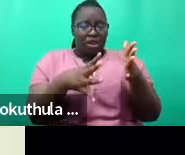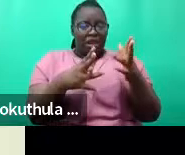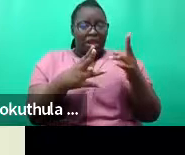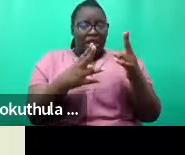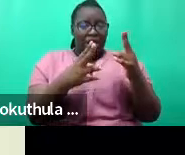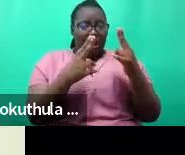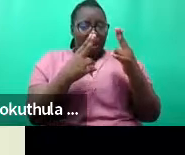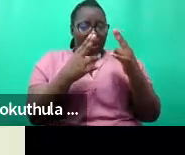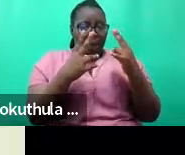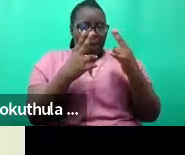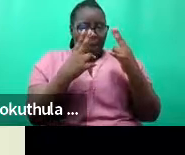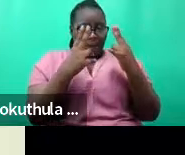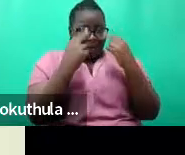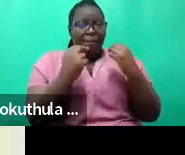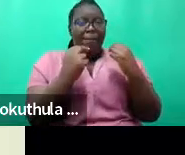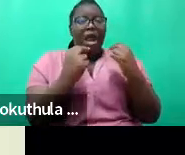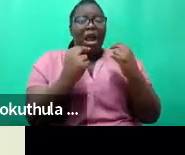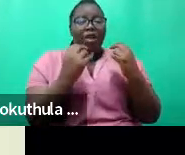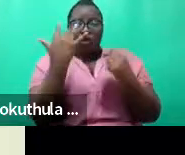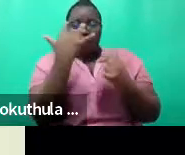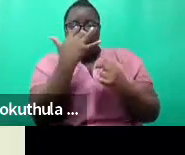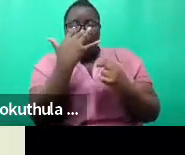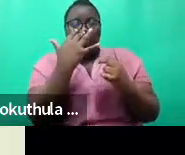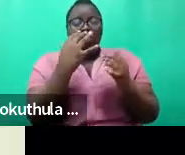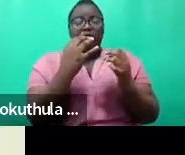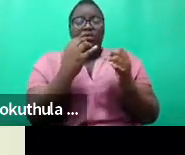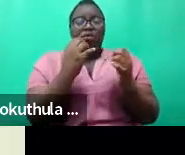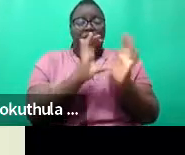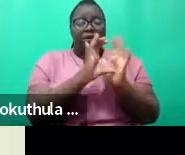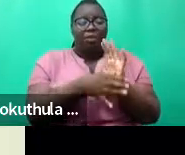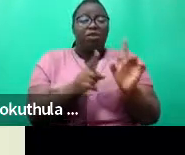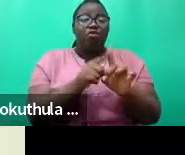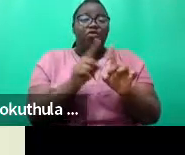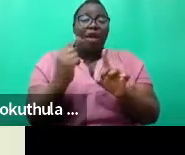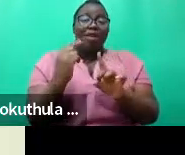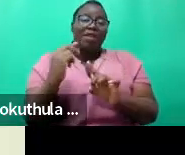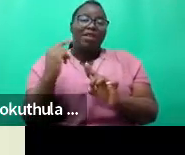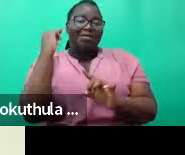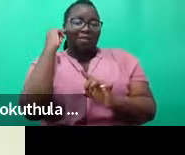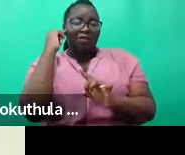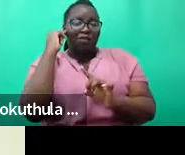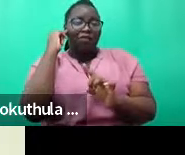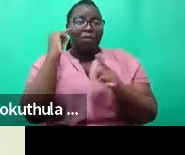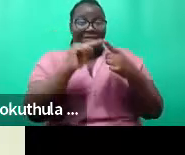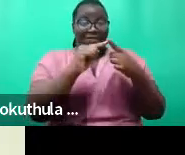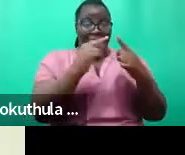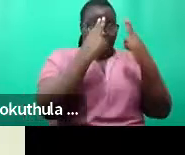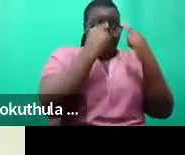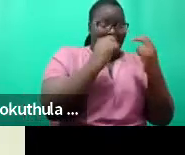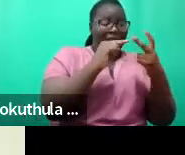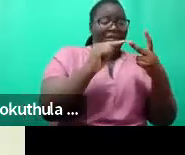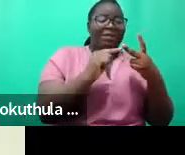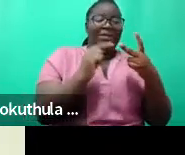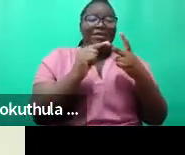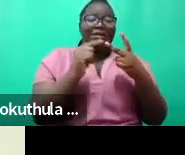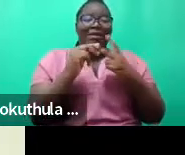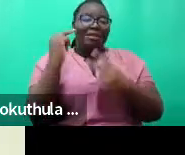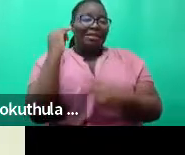disability, while the other had a hearing disability, and we made sure that